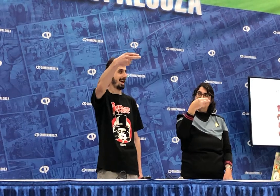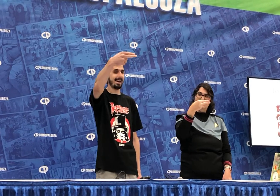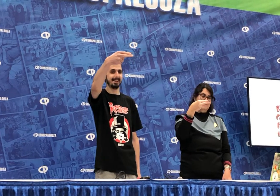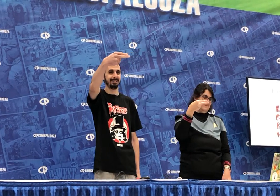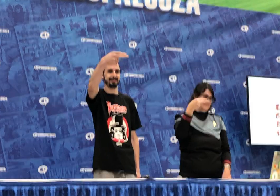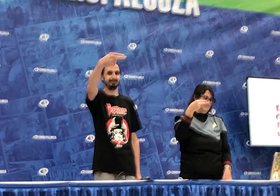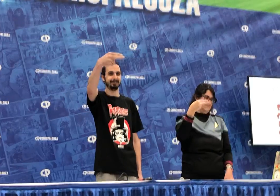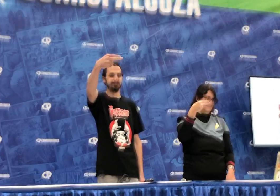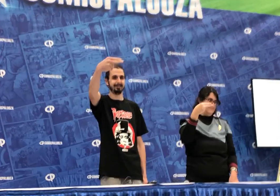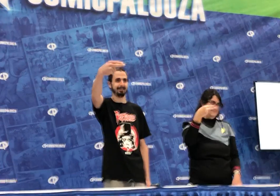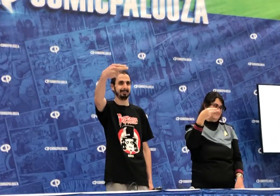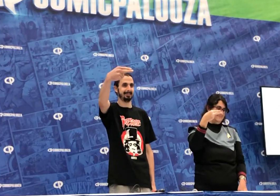H,